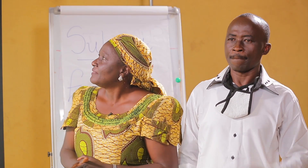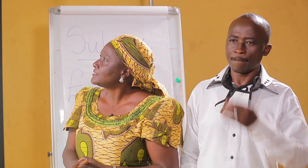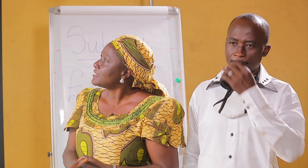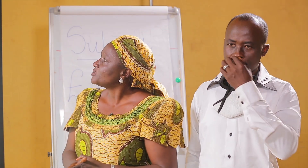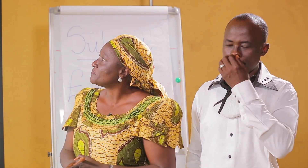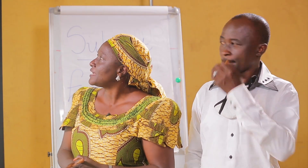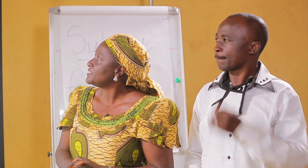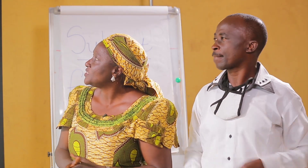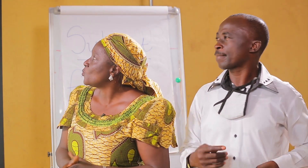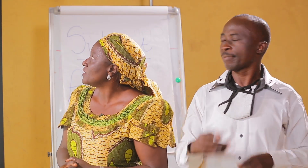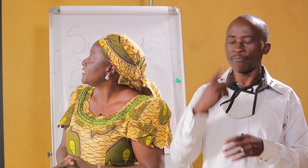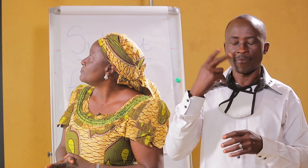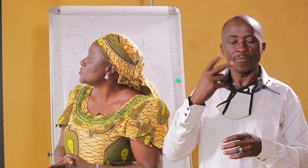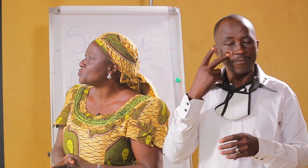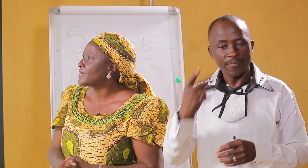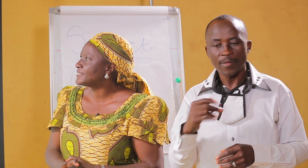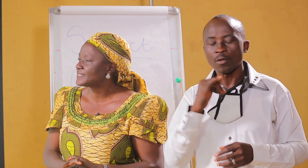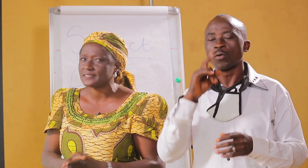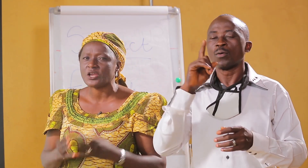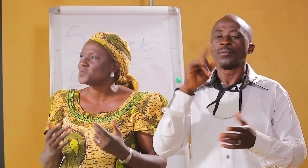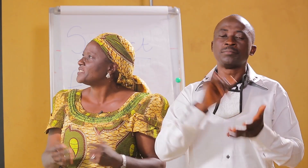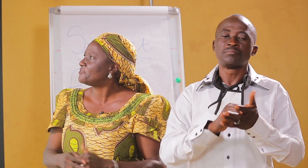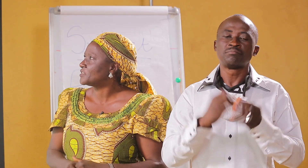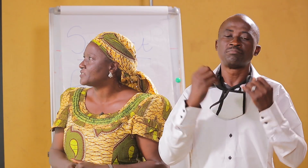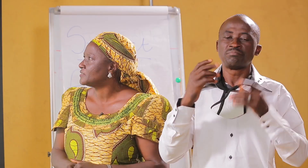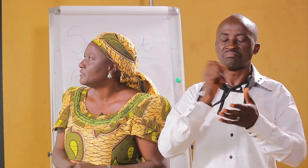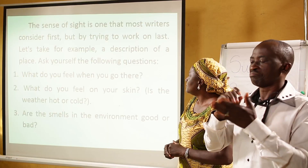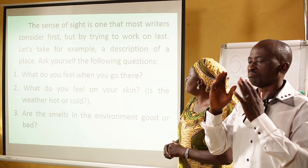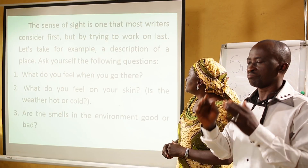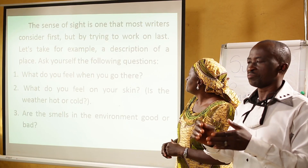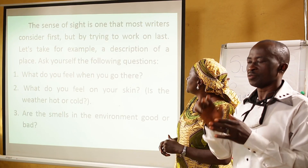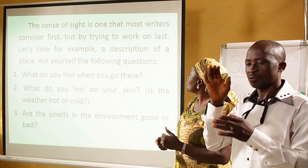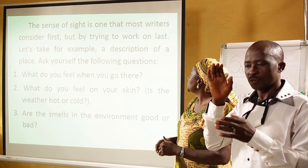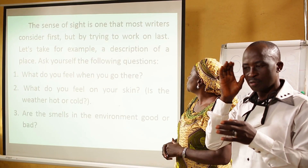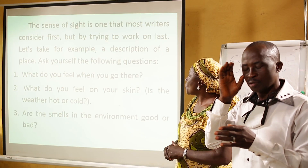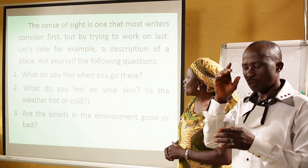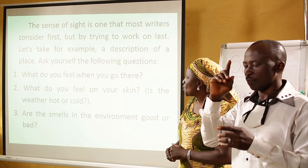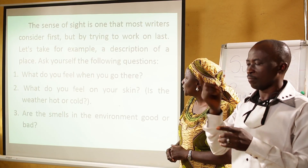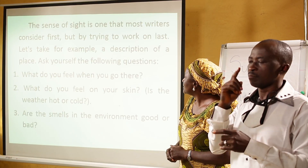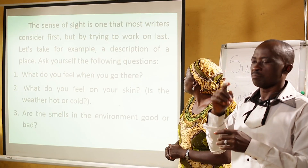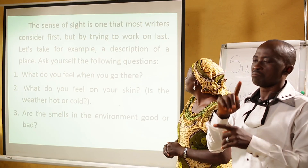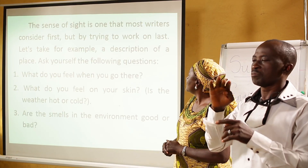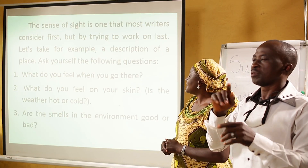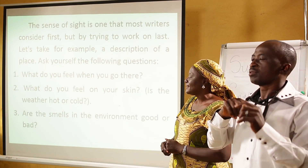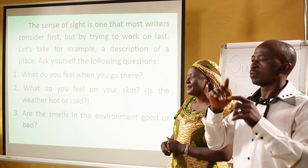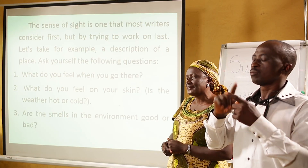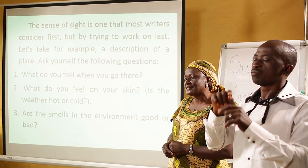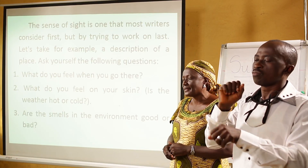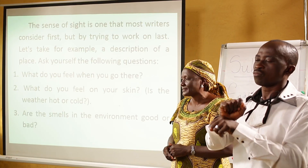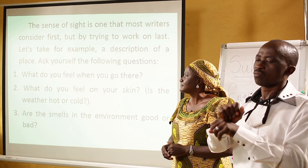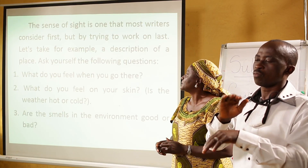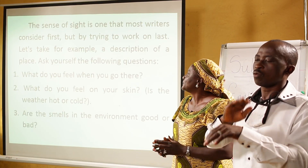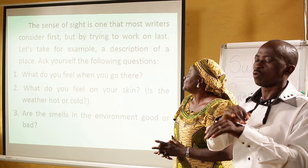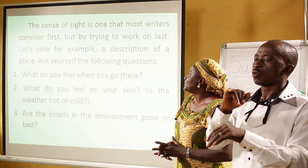Okay? The sense of sight is one that most writers consider first, but by trying to work on